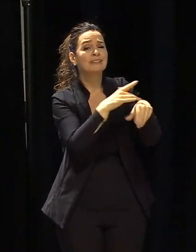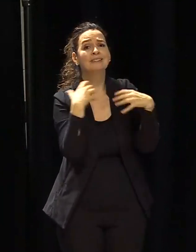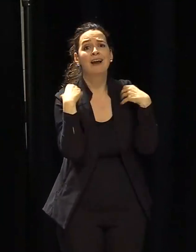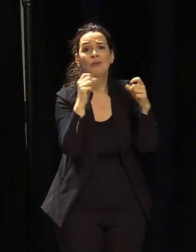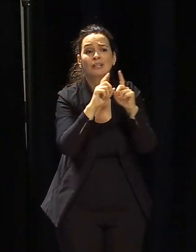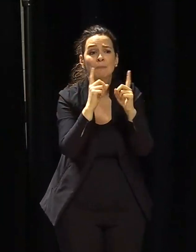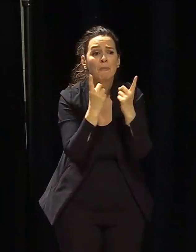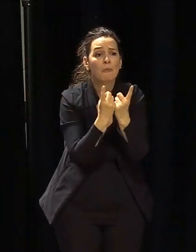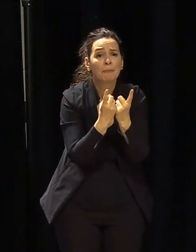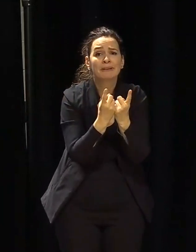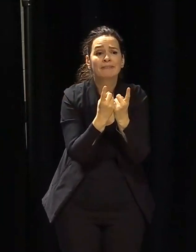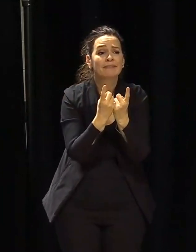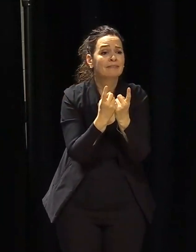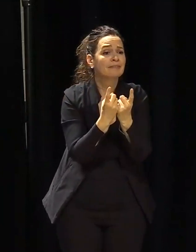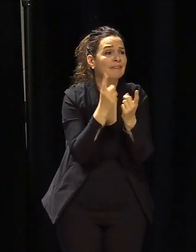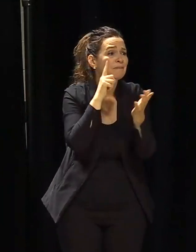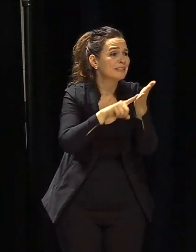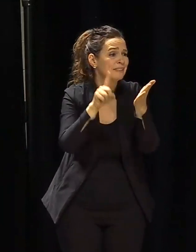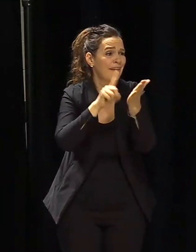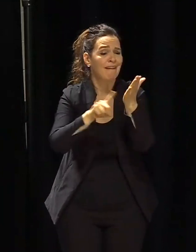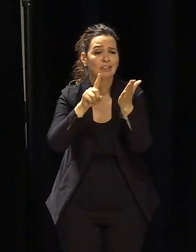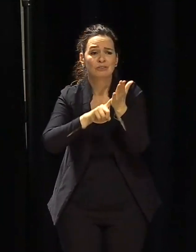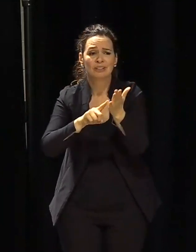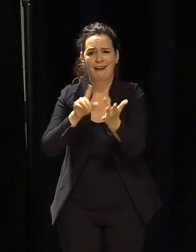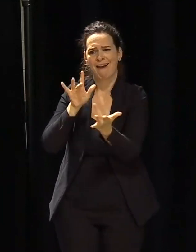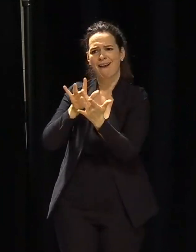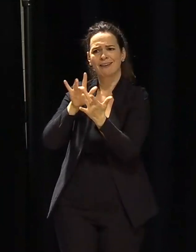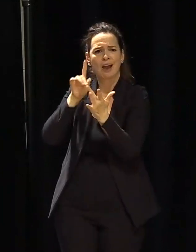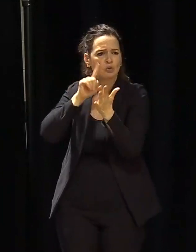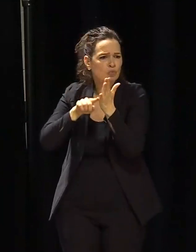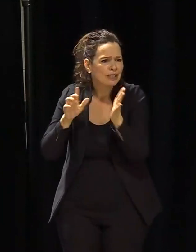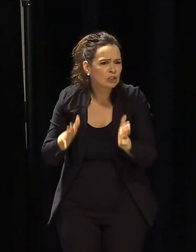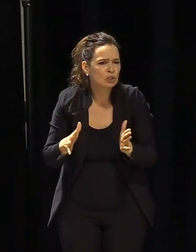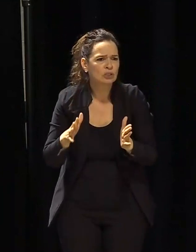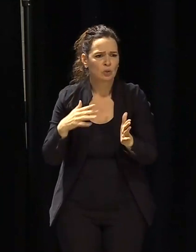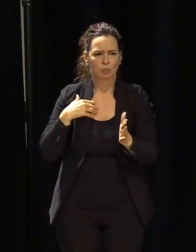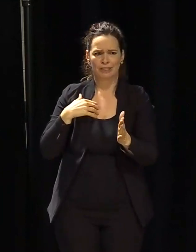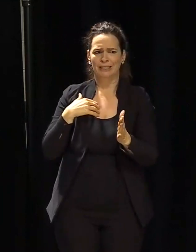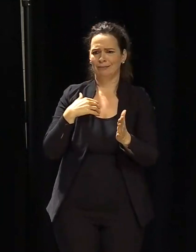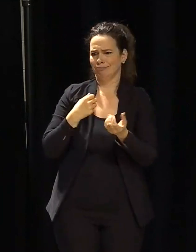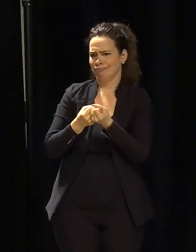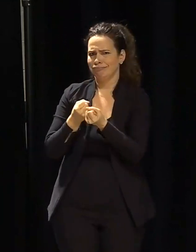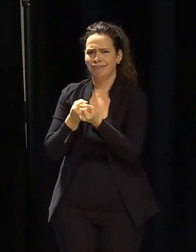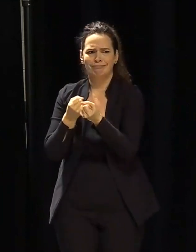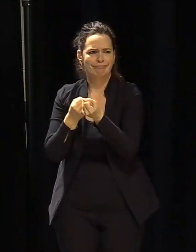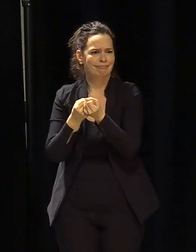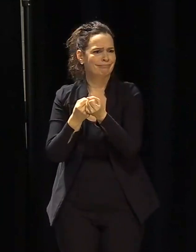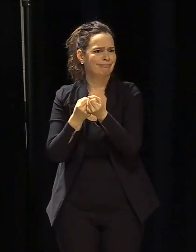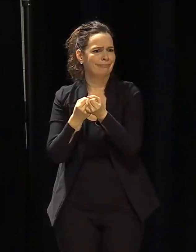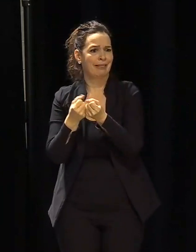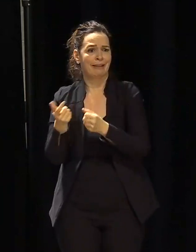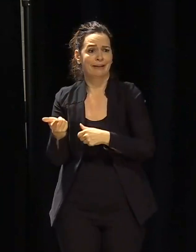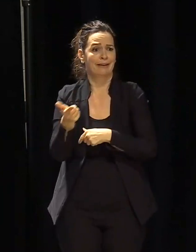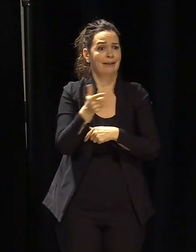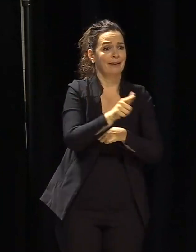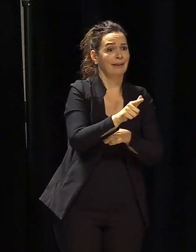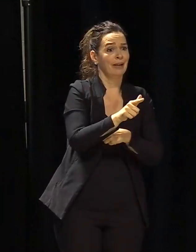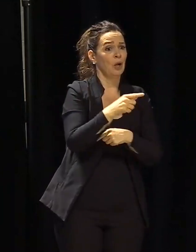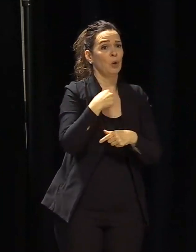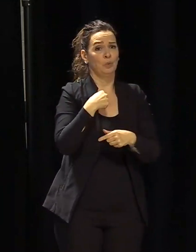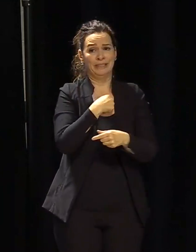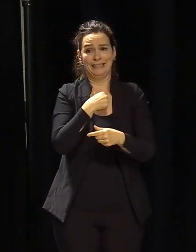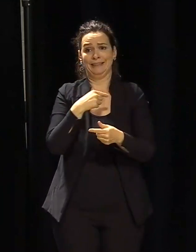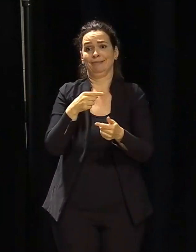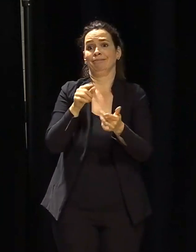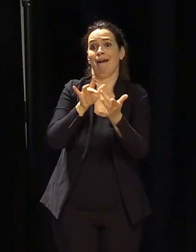two parts of this. There's investigating the case, which our health department does, and then we hand off the information to the contact tracing partnership with New York